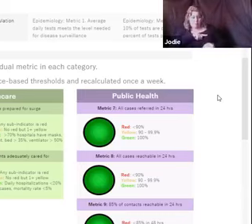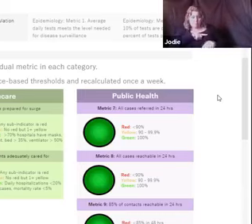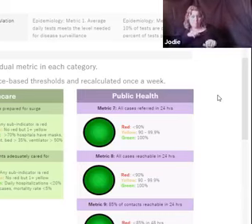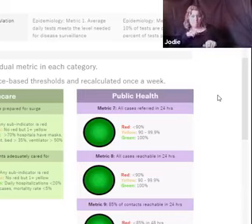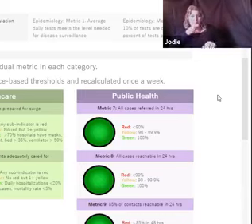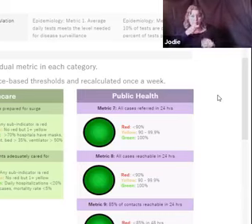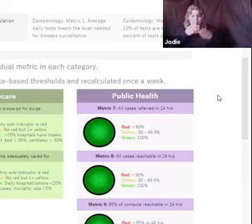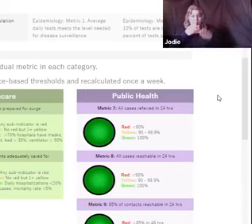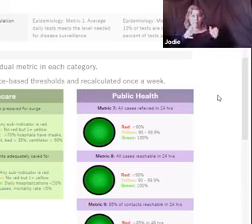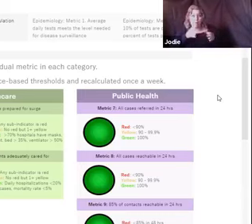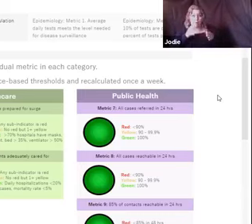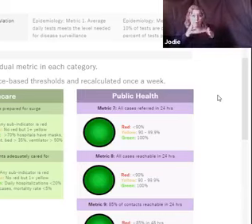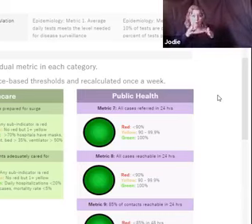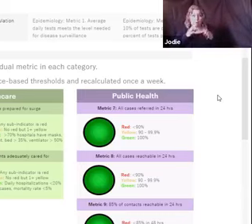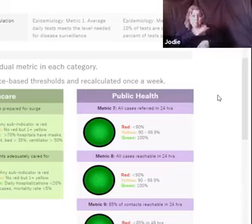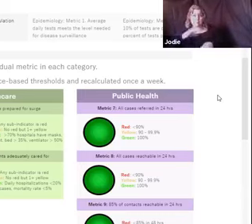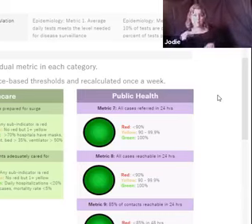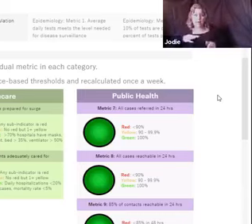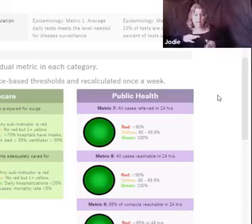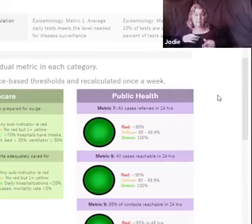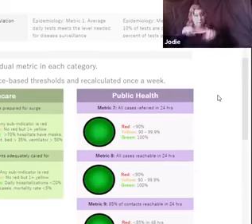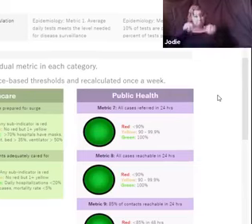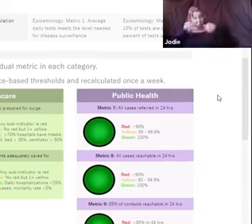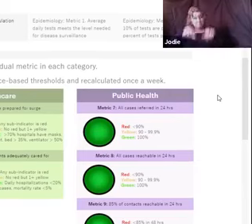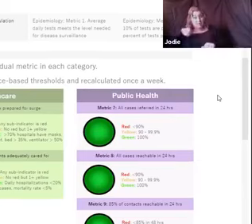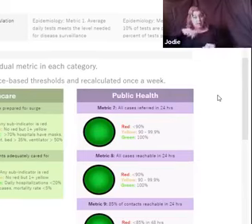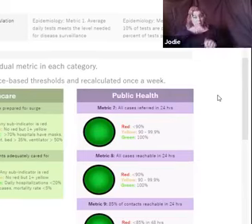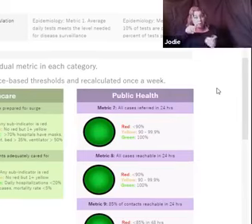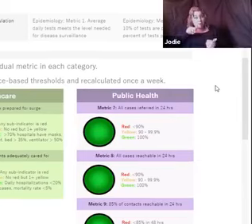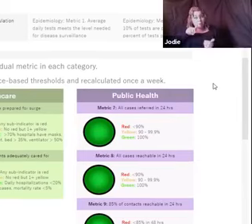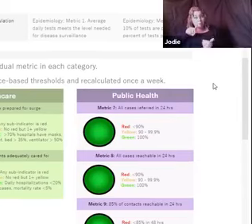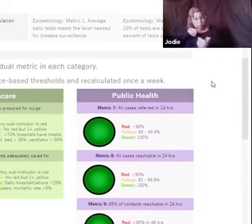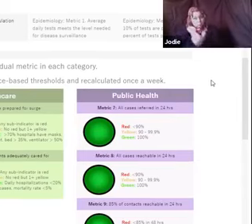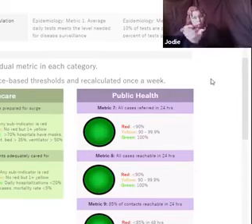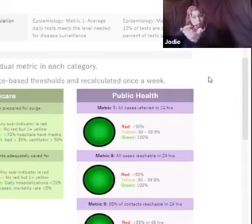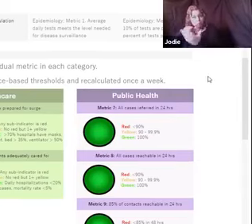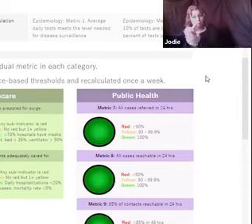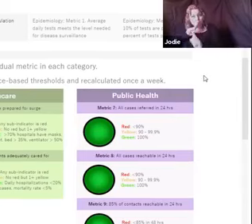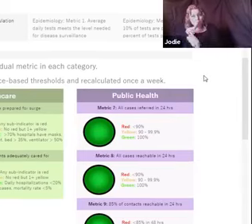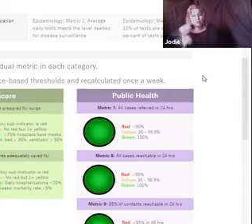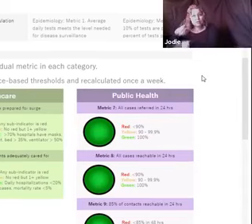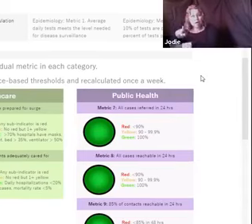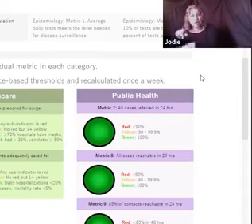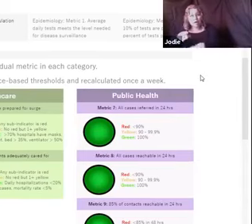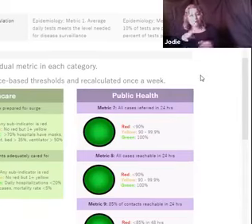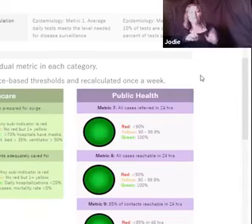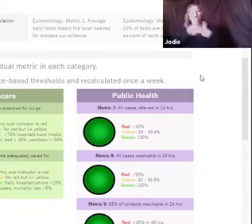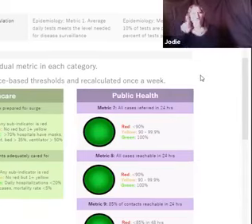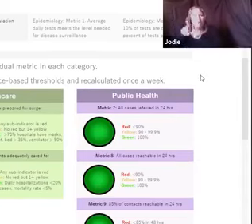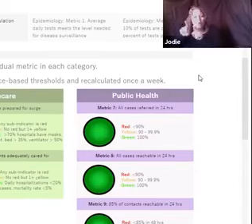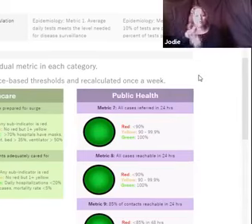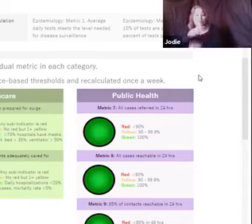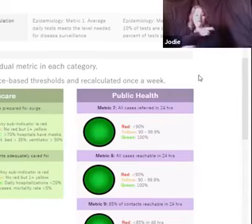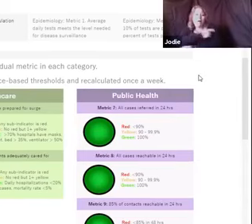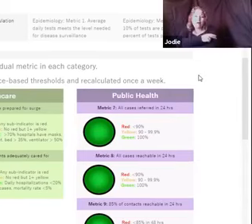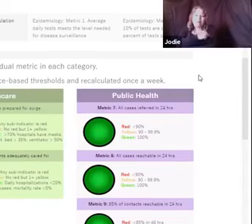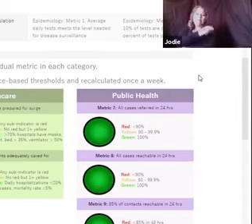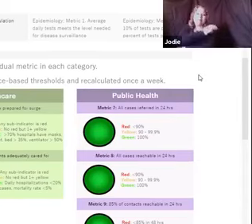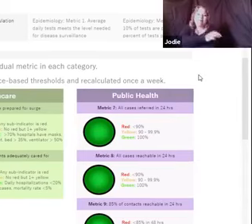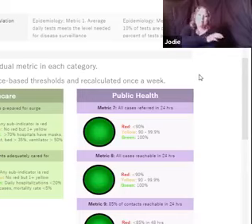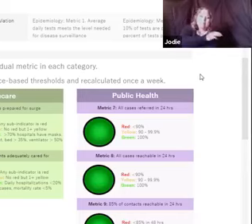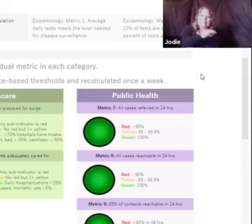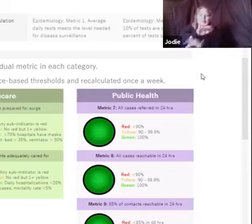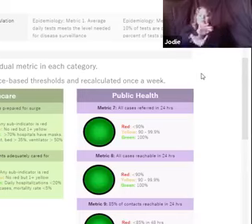respond to an increase of cases in the next 1 to 2 weeks. And it's about the capacity of our healthcare system to handle an increase